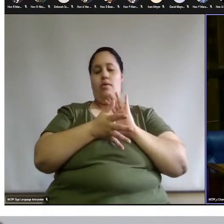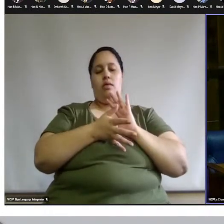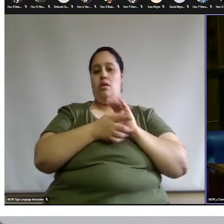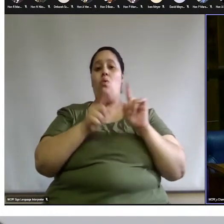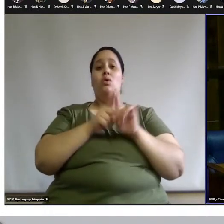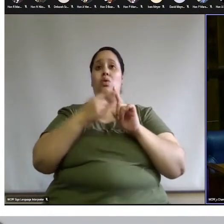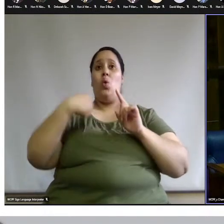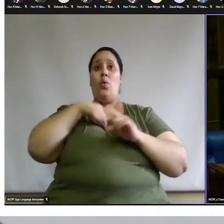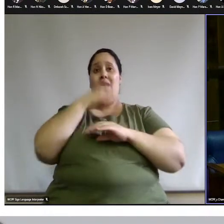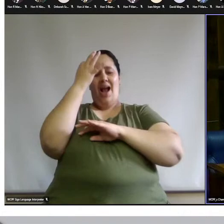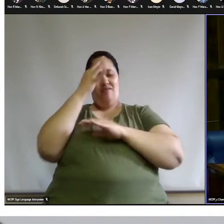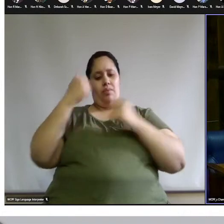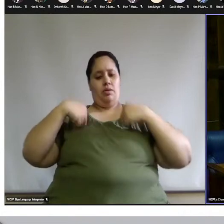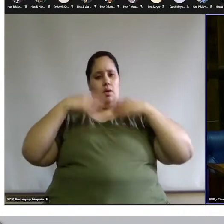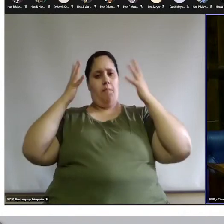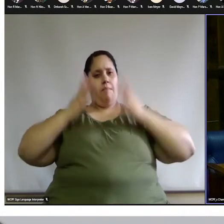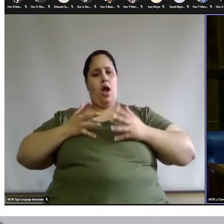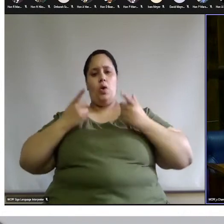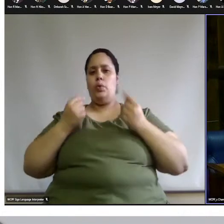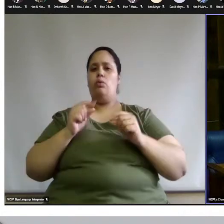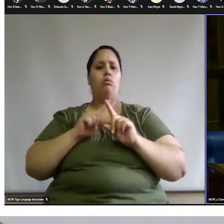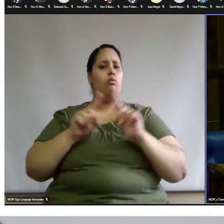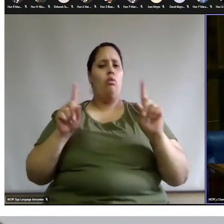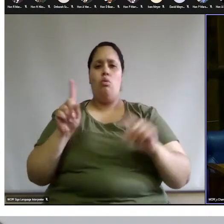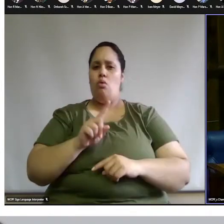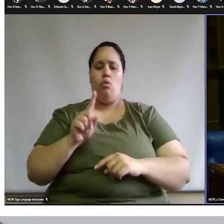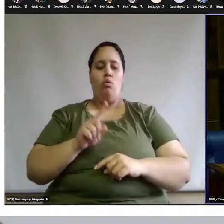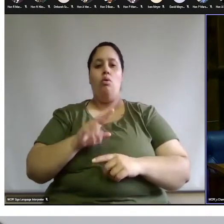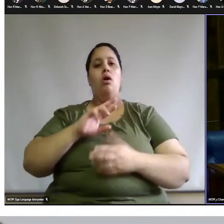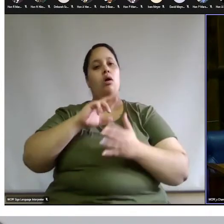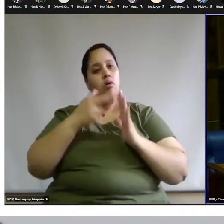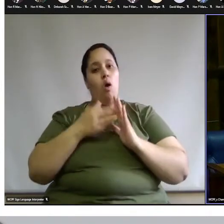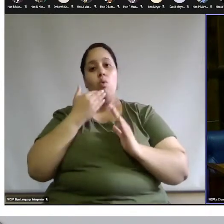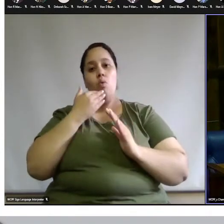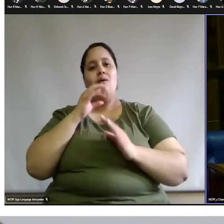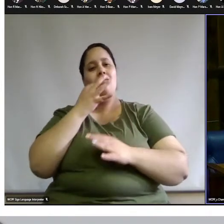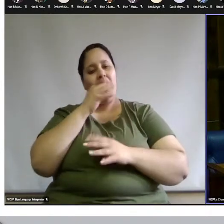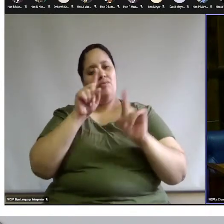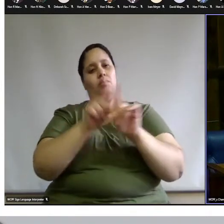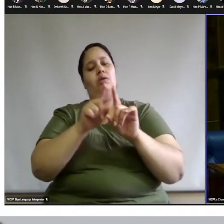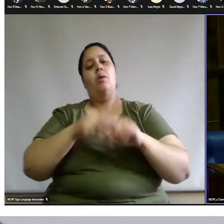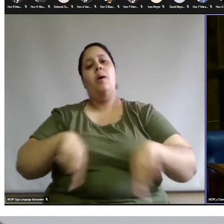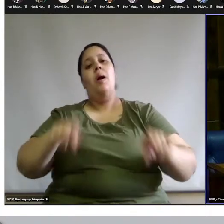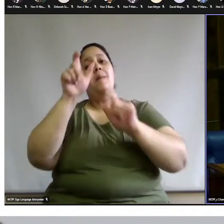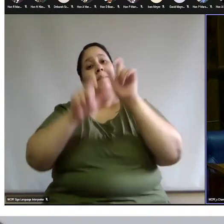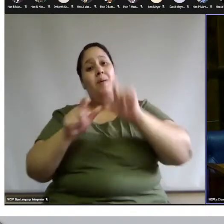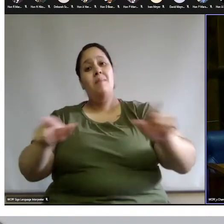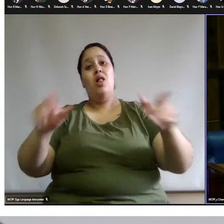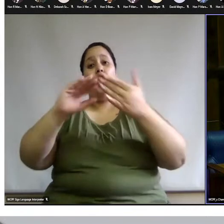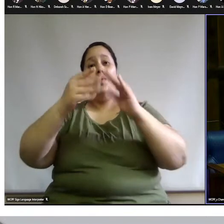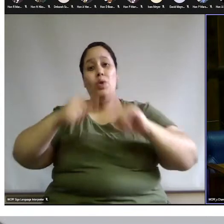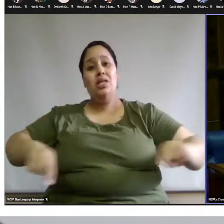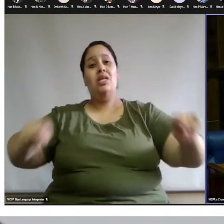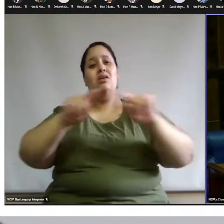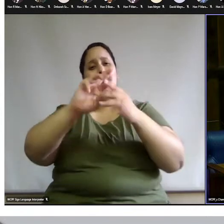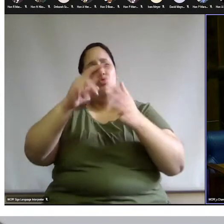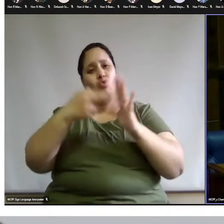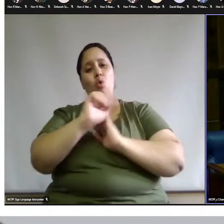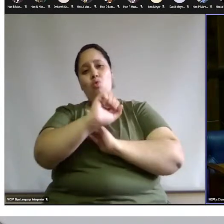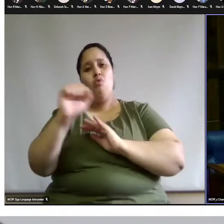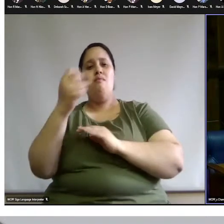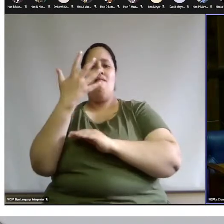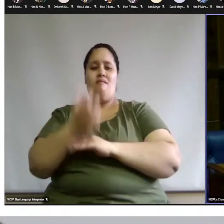the industry. It's also got to be our citizens. Our citizens, our public reps in this house, everyone has got to be playing a role